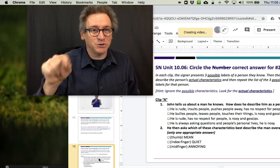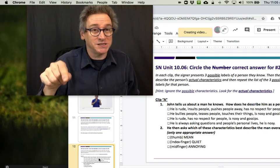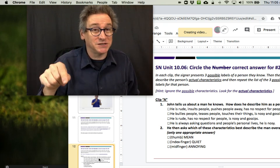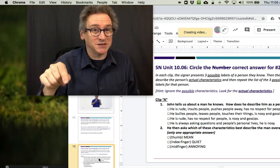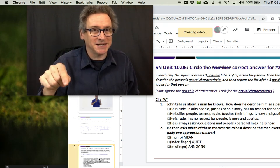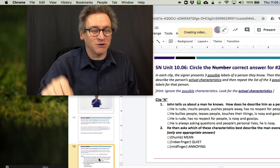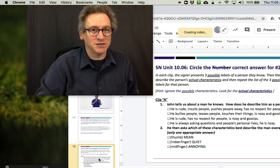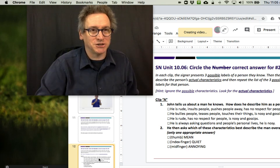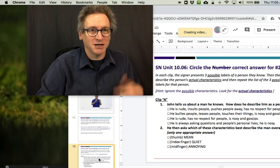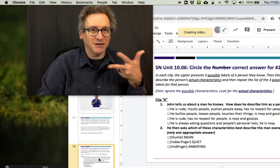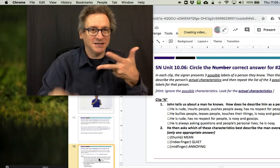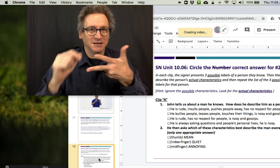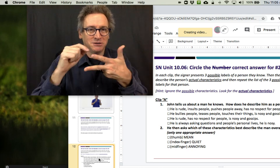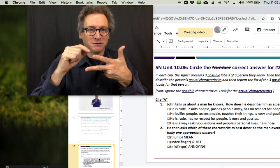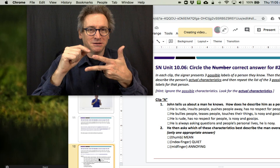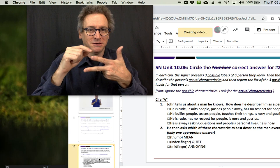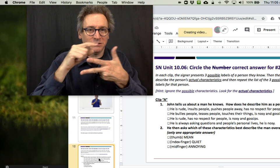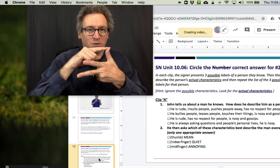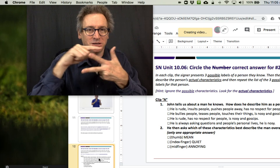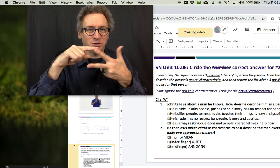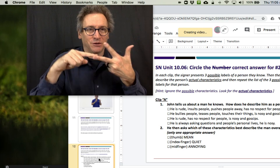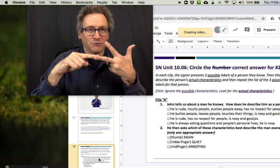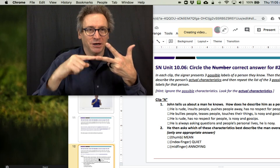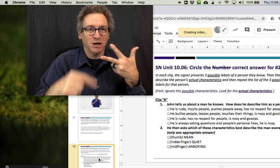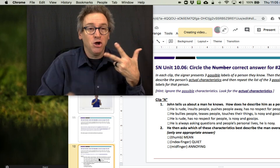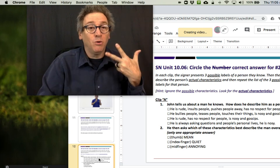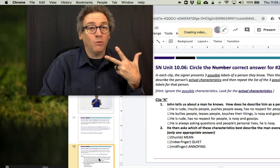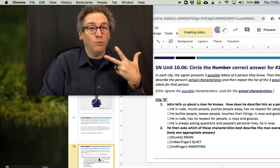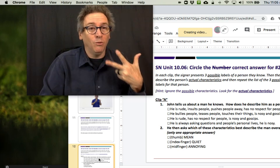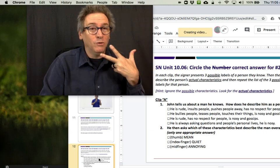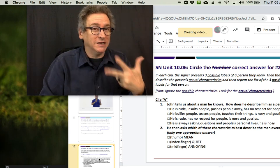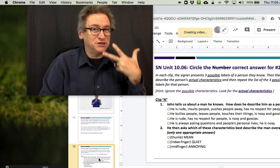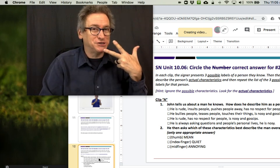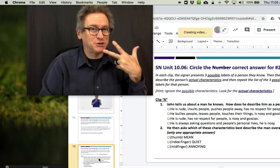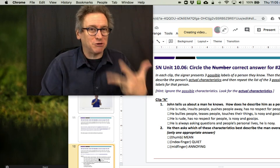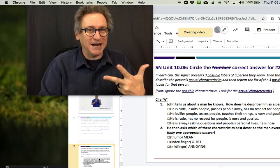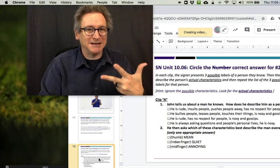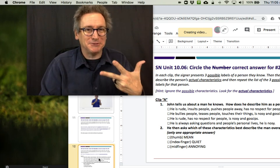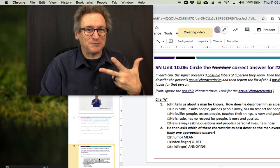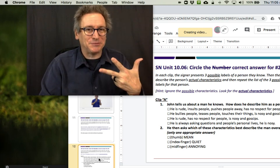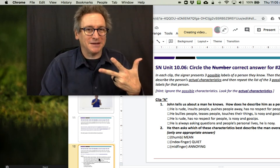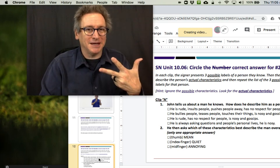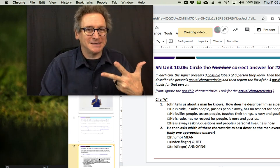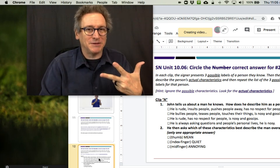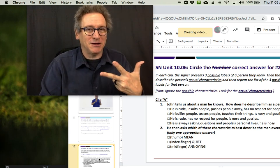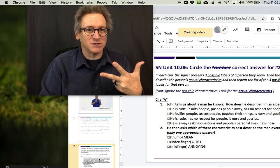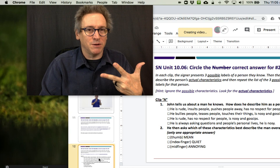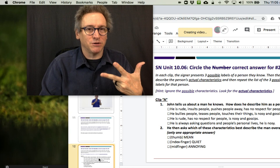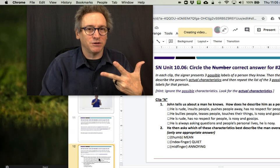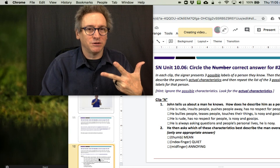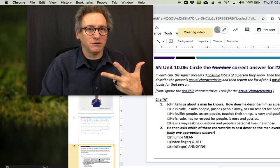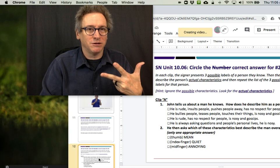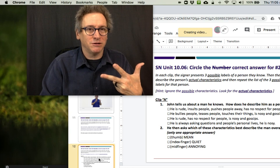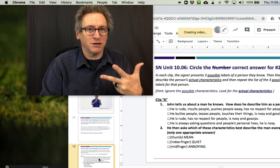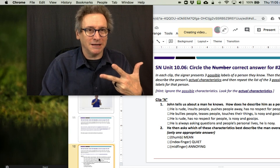the choices for the second question, they did 1, 2, and 3, which is great, except they also